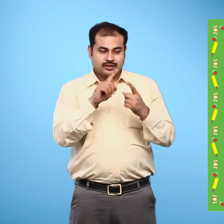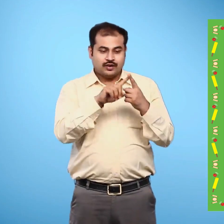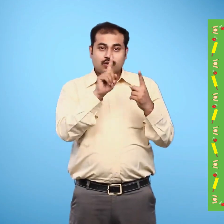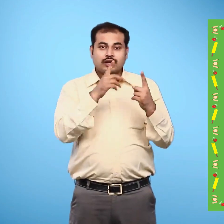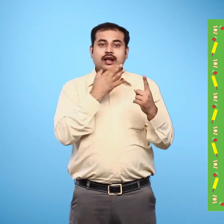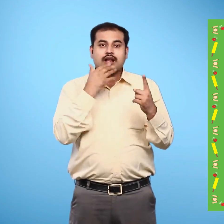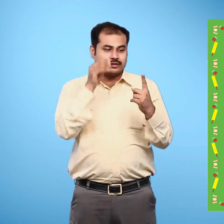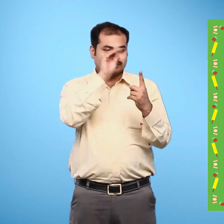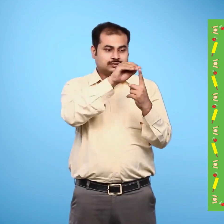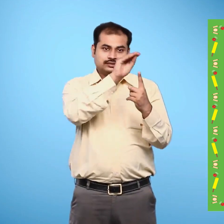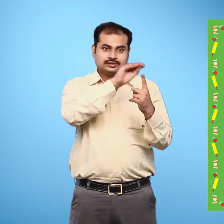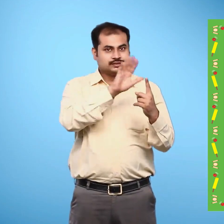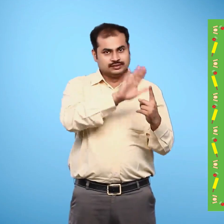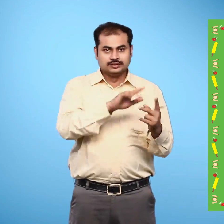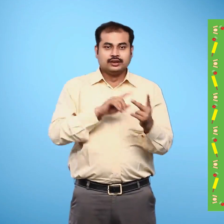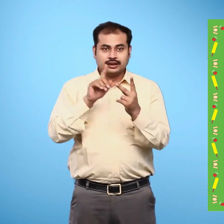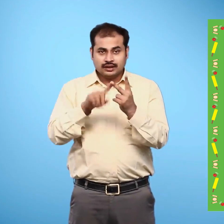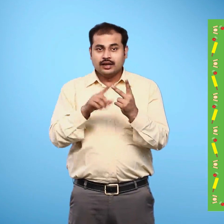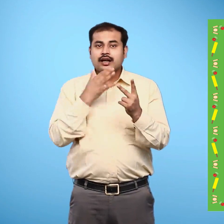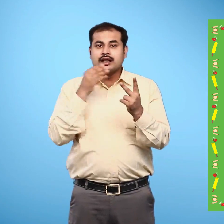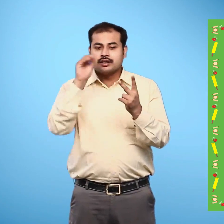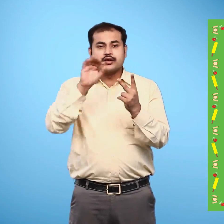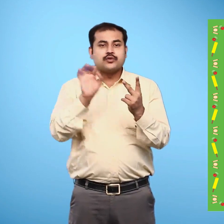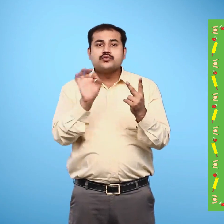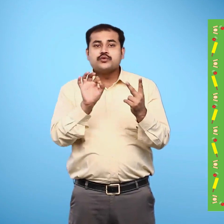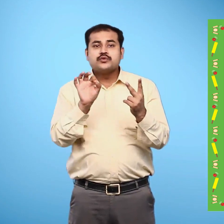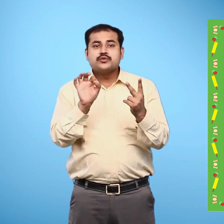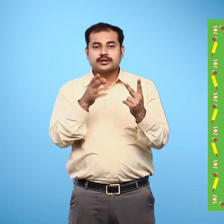One is colored and other is without color.